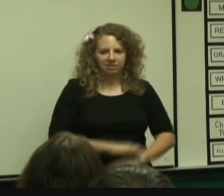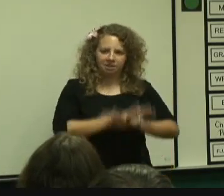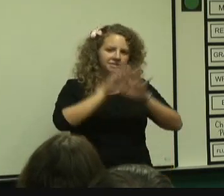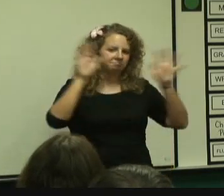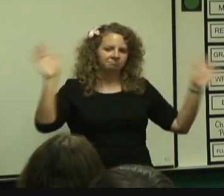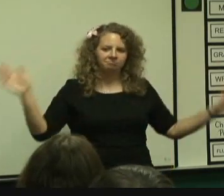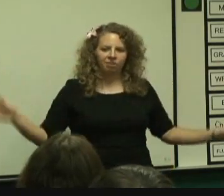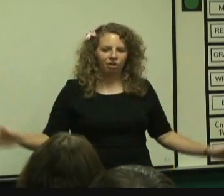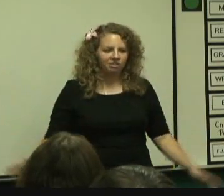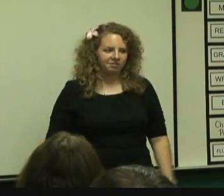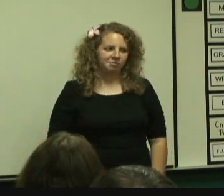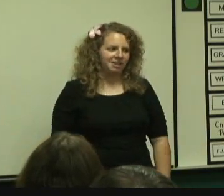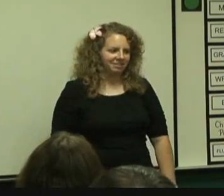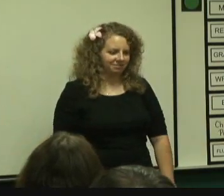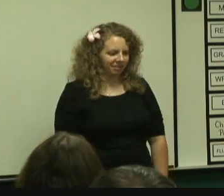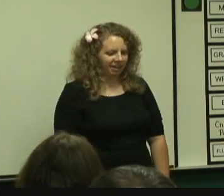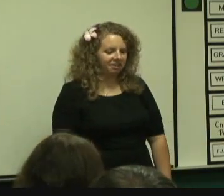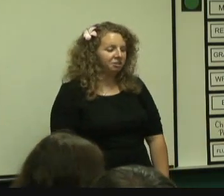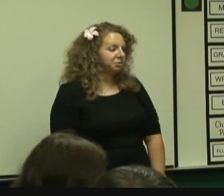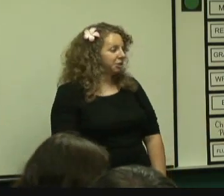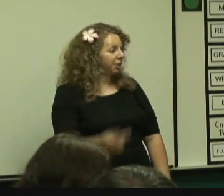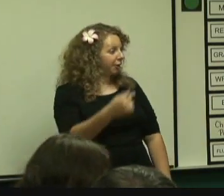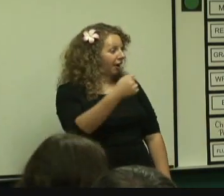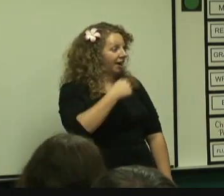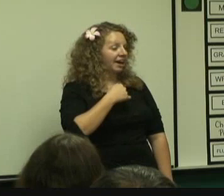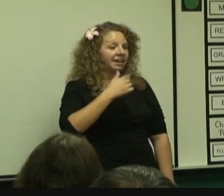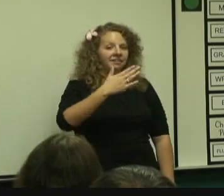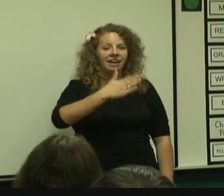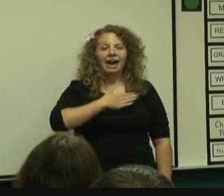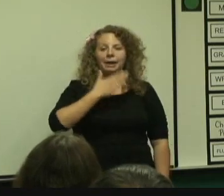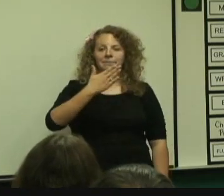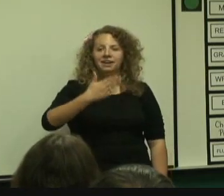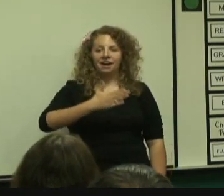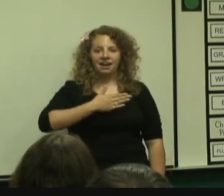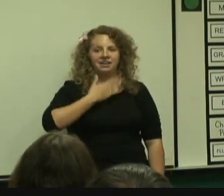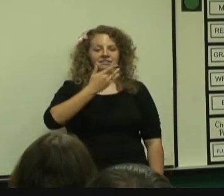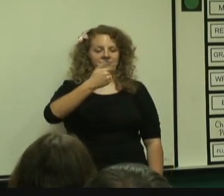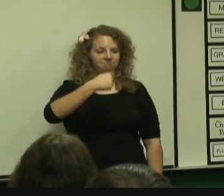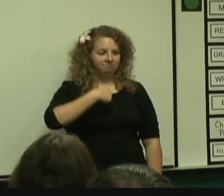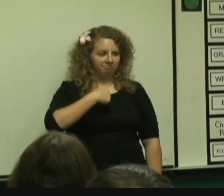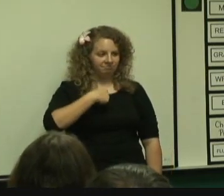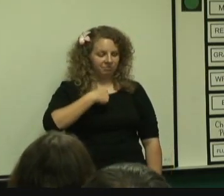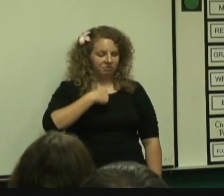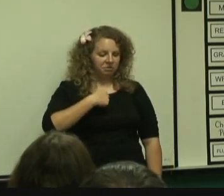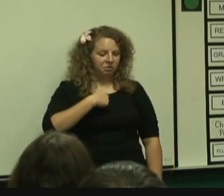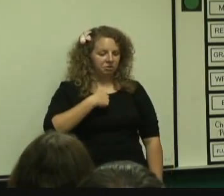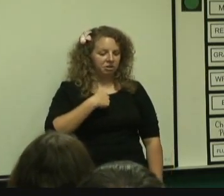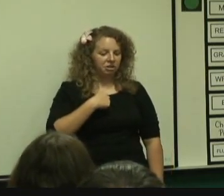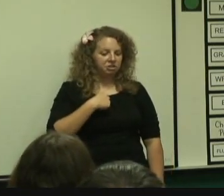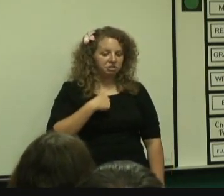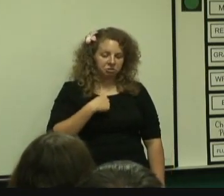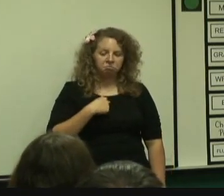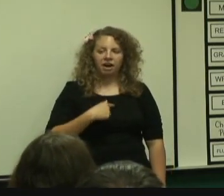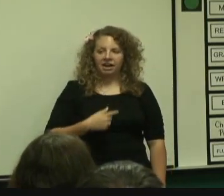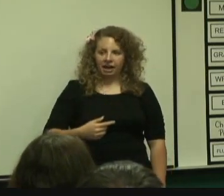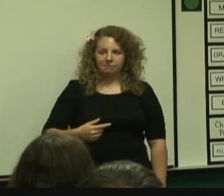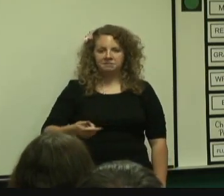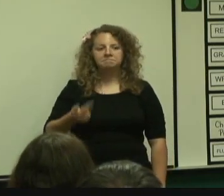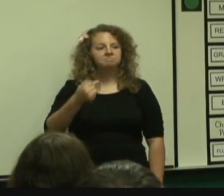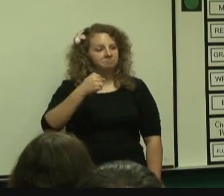see it all different ways. Okay? So you can go, I, happy, I. Or you can do, I, happy,